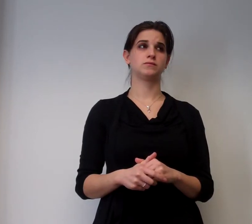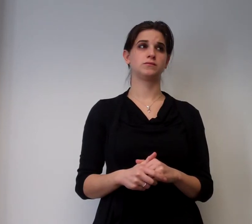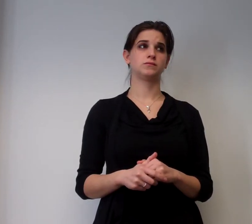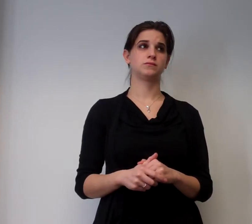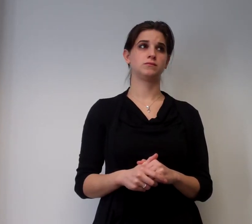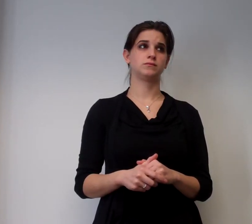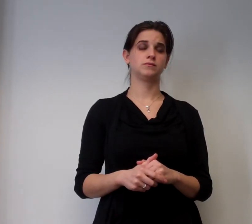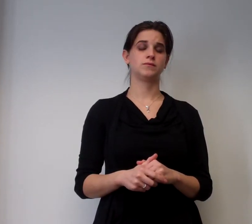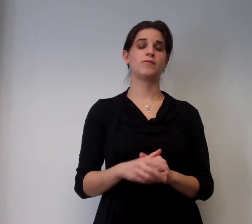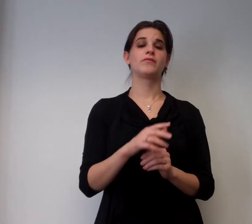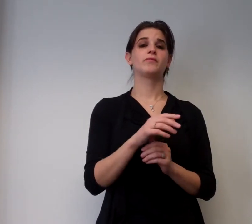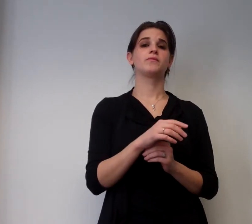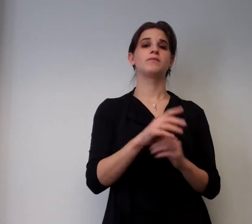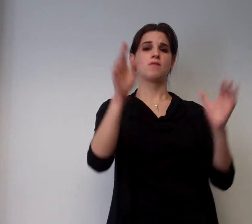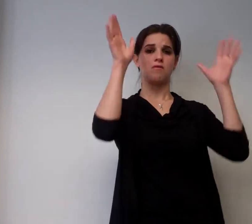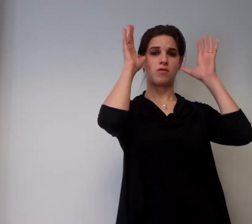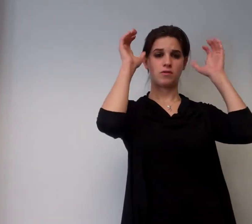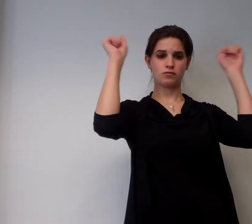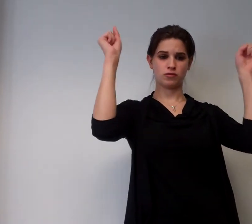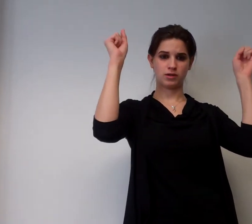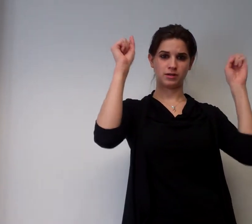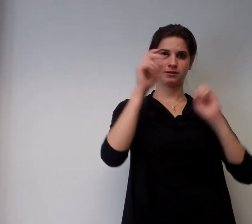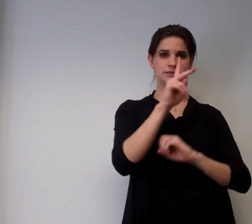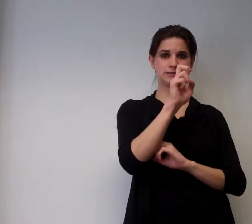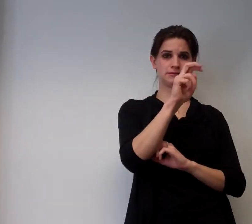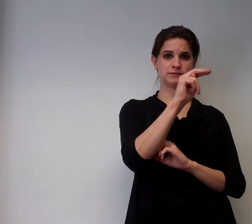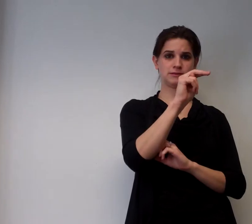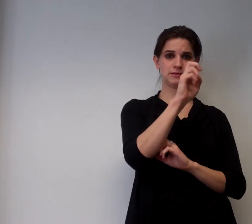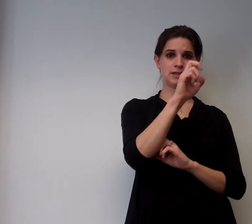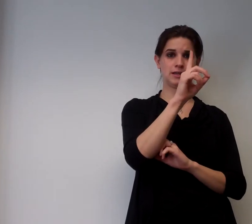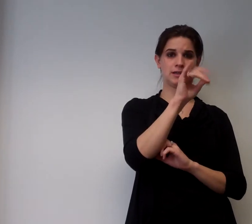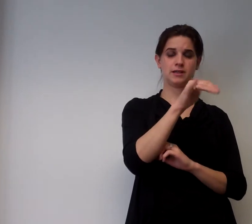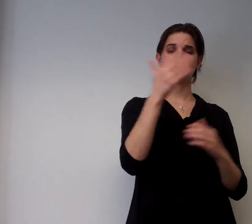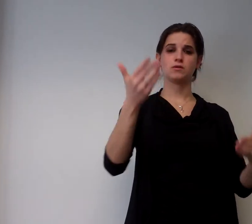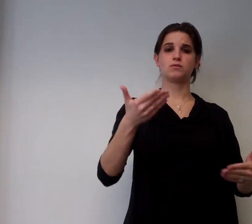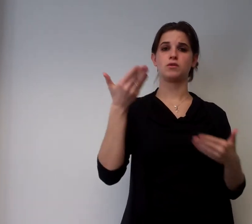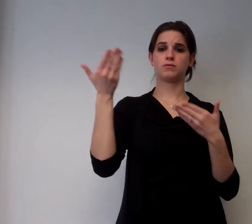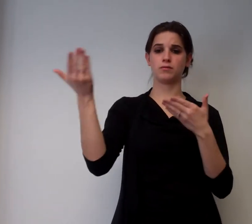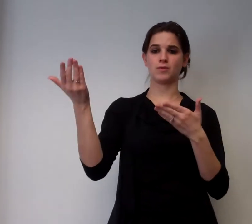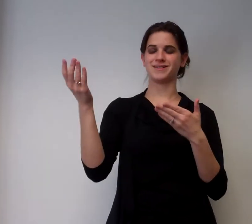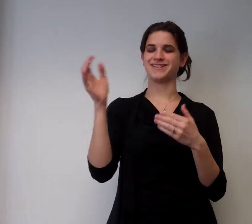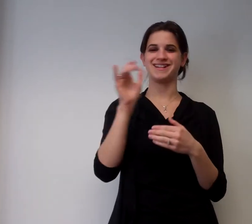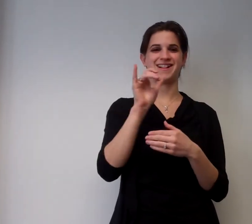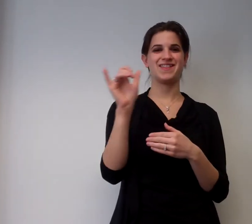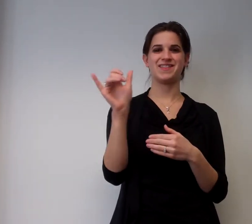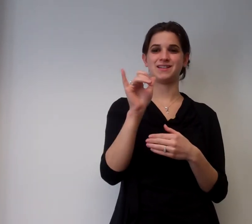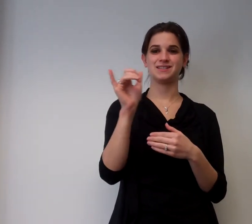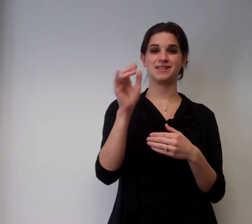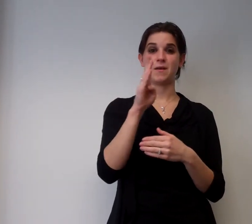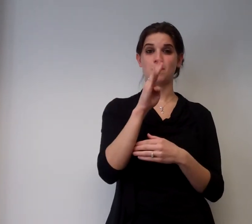The Kennedy proposal was really the same civil rights bill that will get passed the next year.